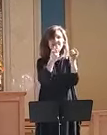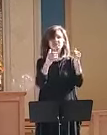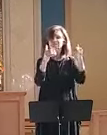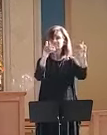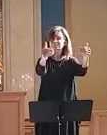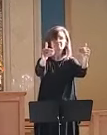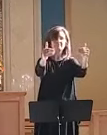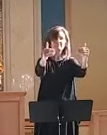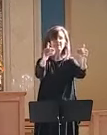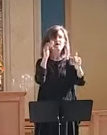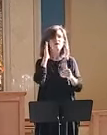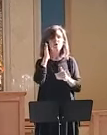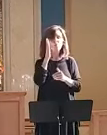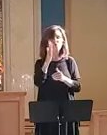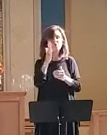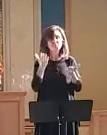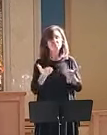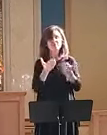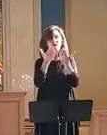good.